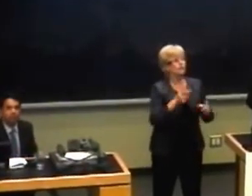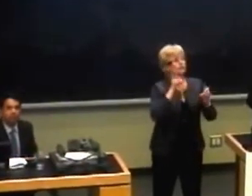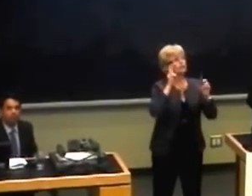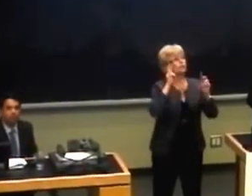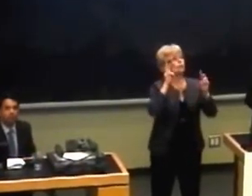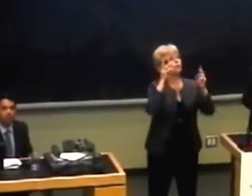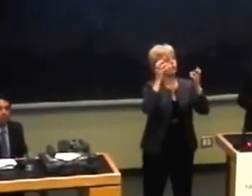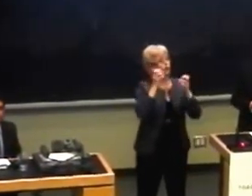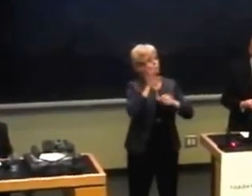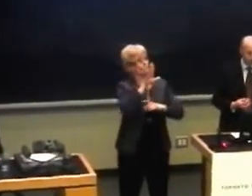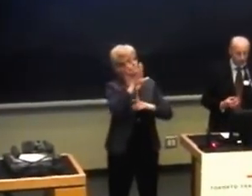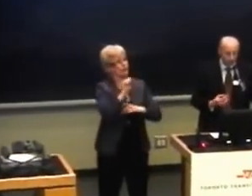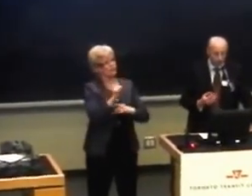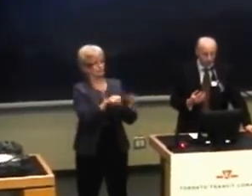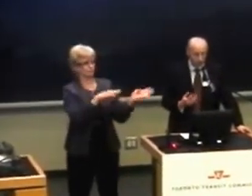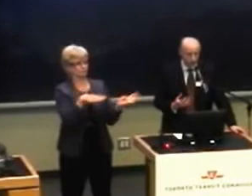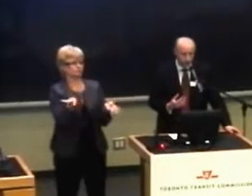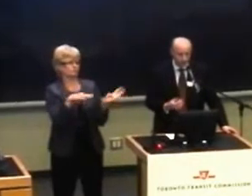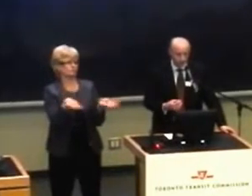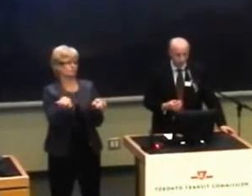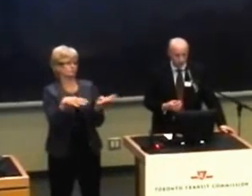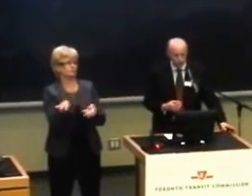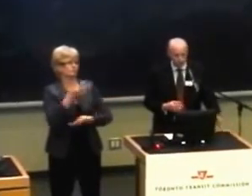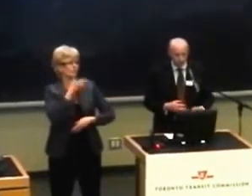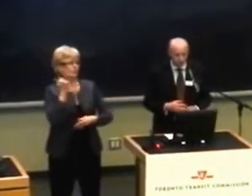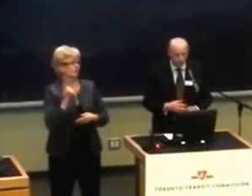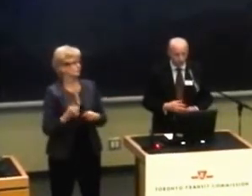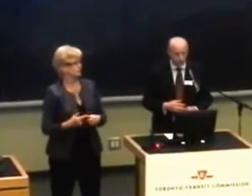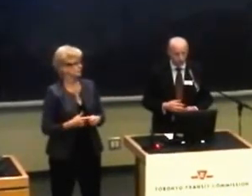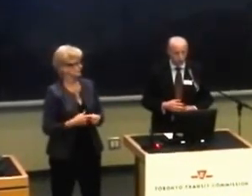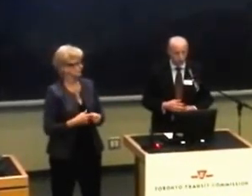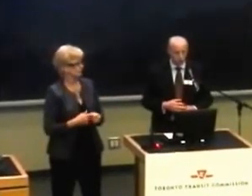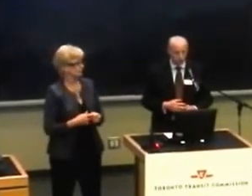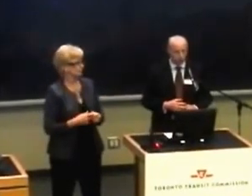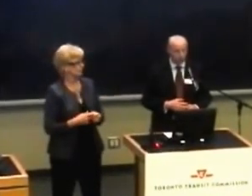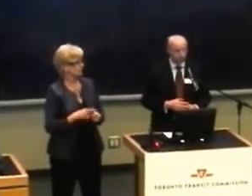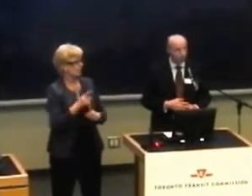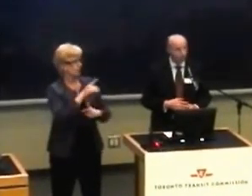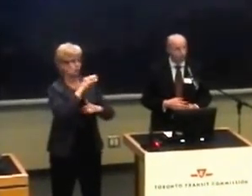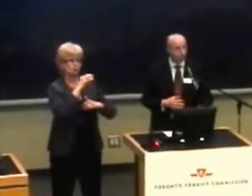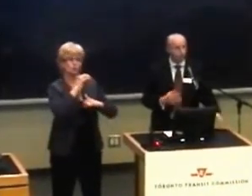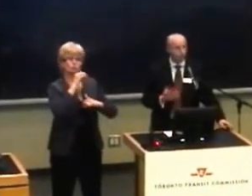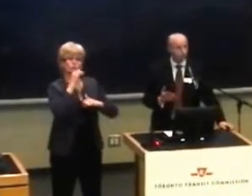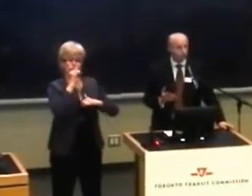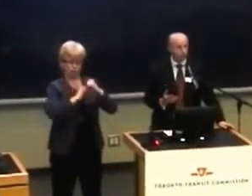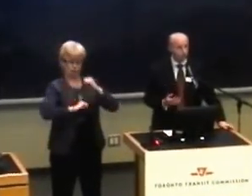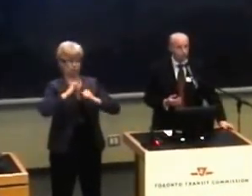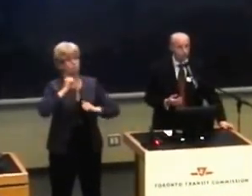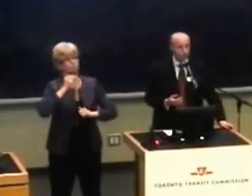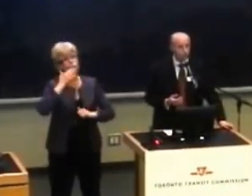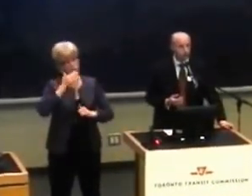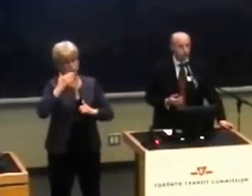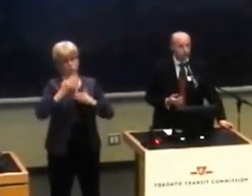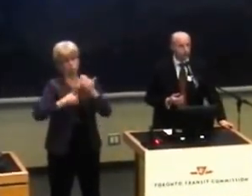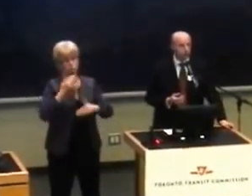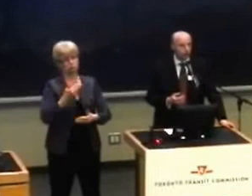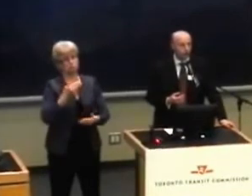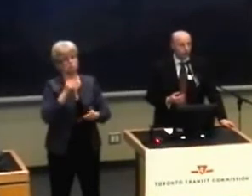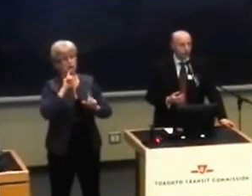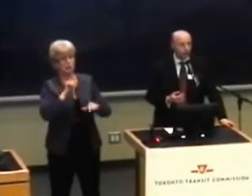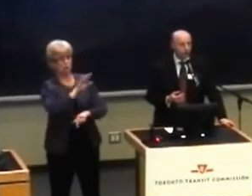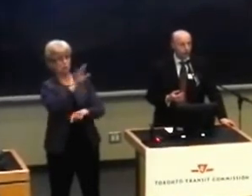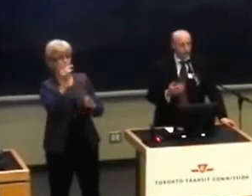to make buses work that much more easily. The construction is going well. We're here to answer questions on that. We've